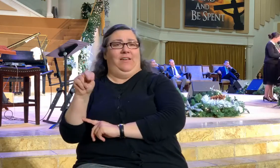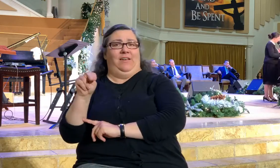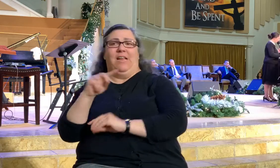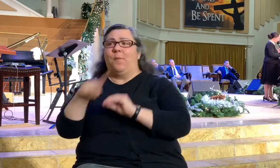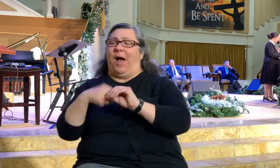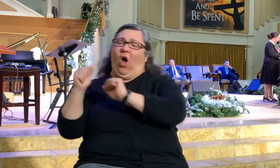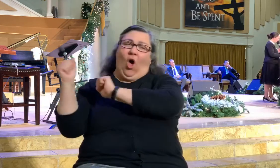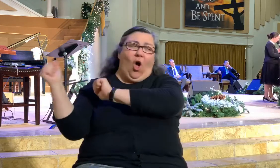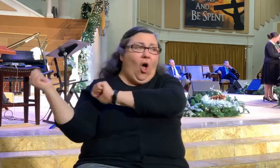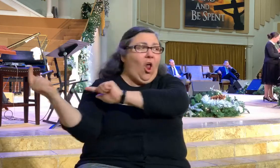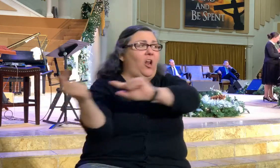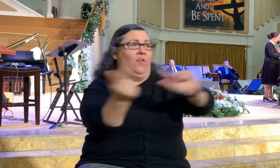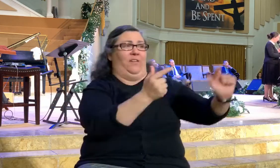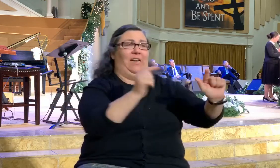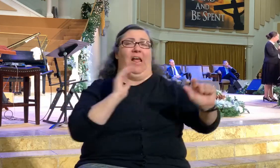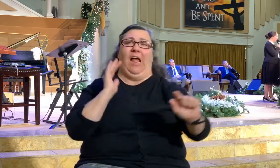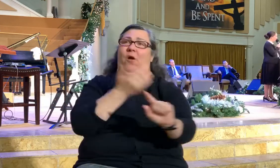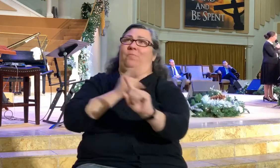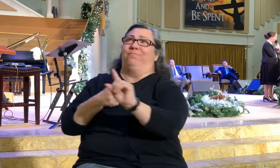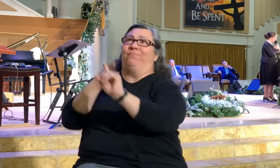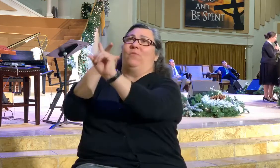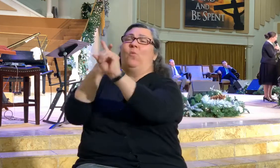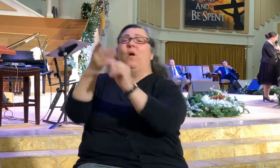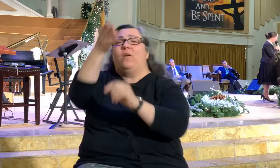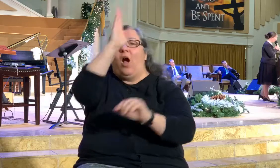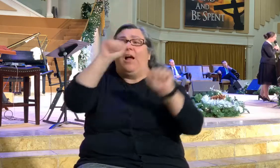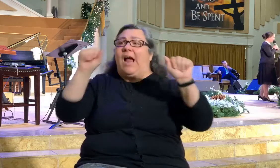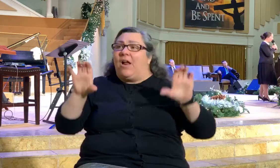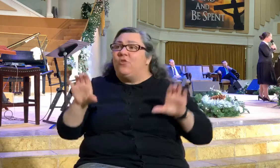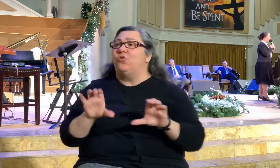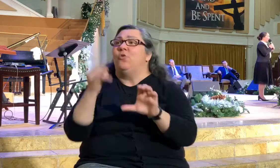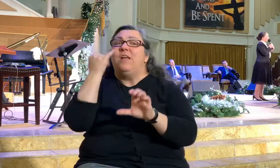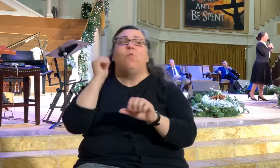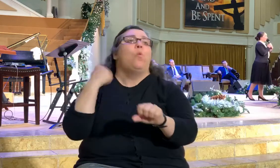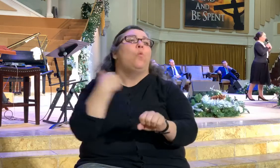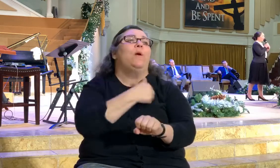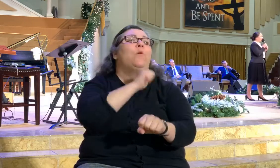mission and what God can do when we work in unity together.